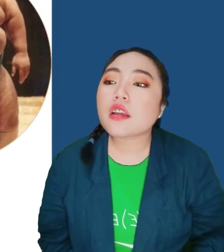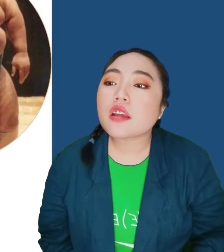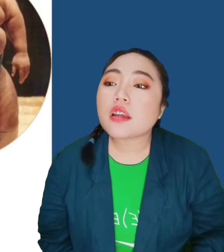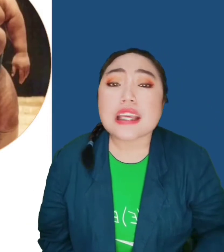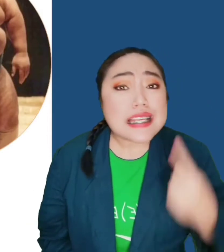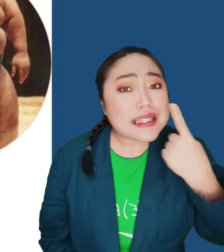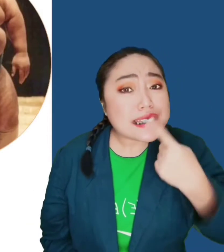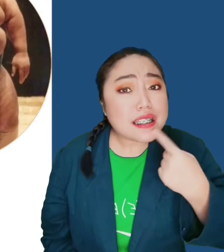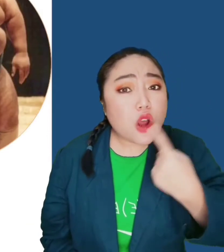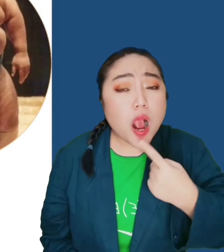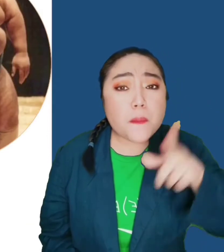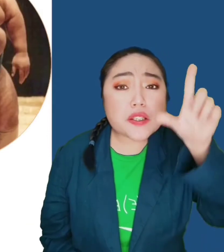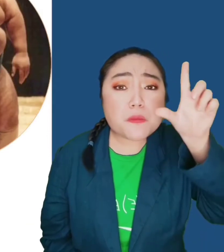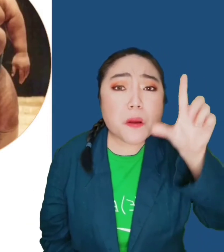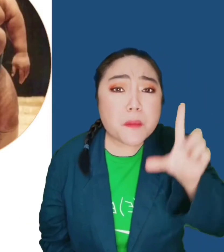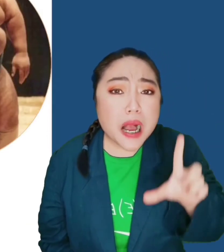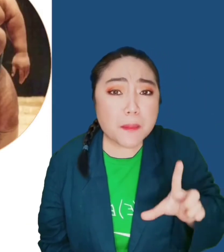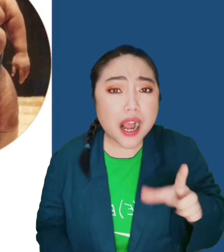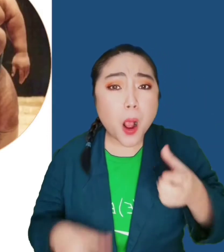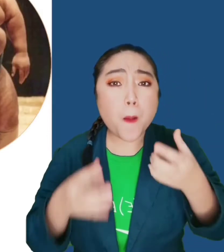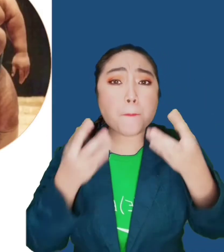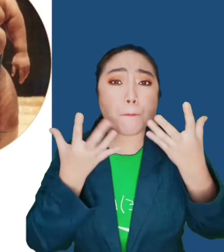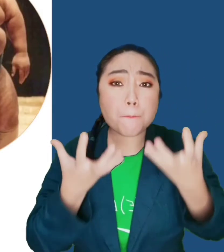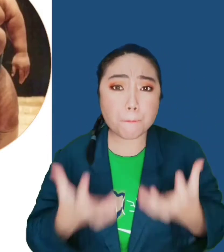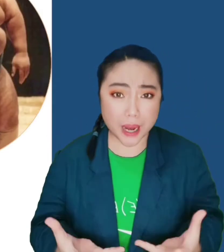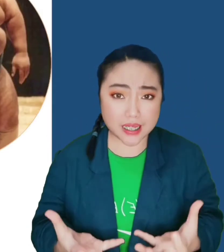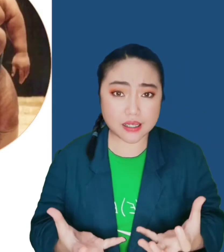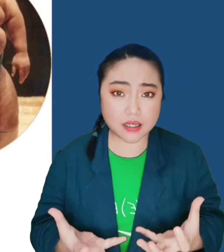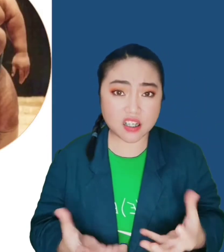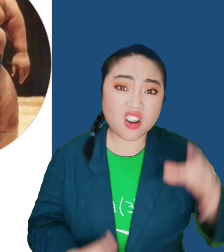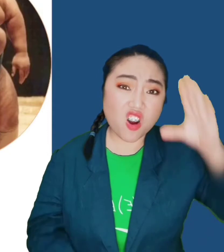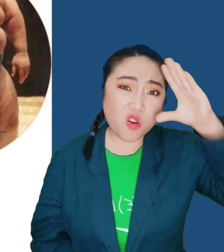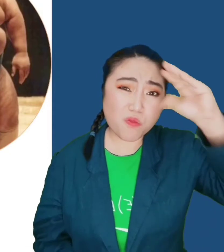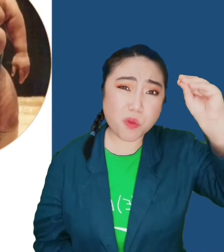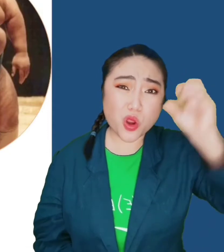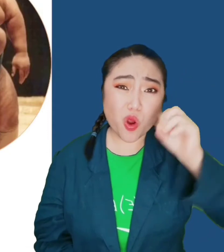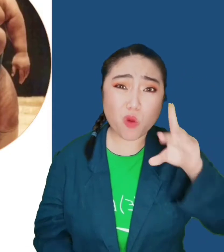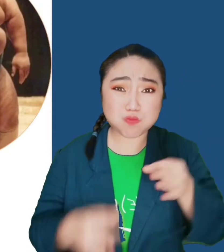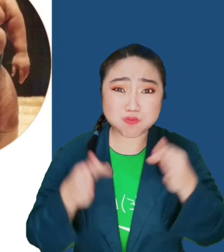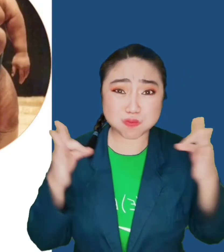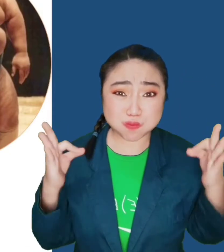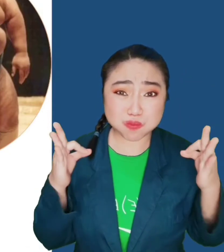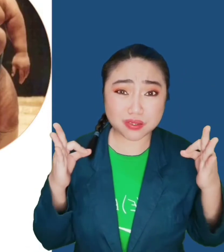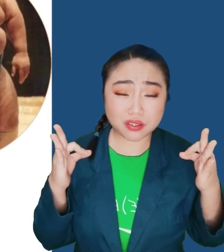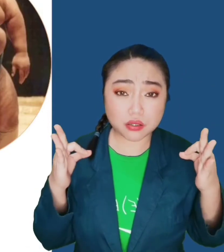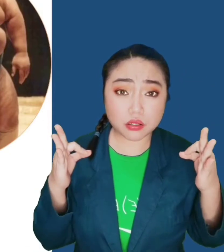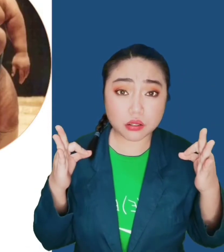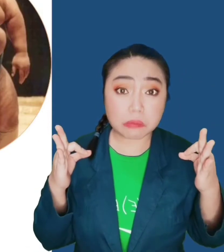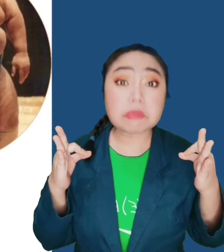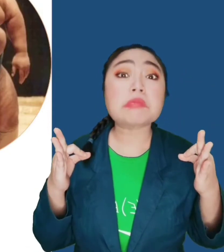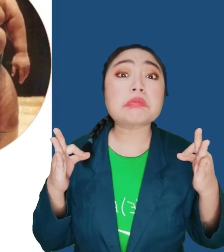Correct. Who has less mass? The boy or the sumo?